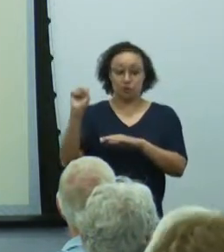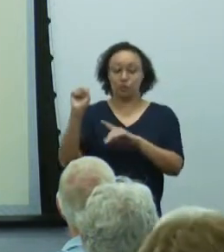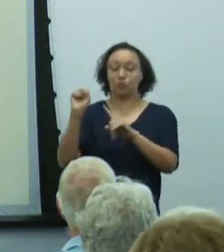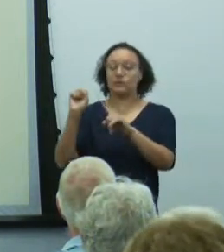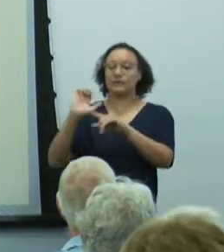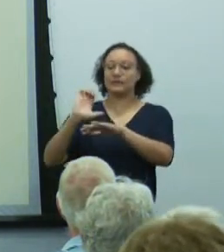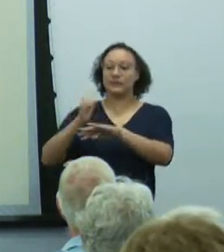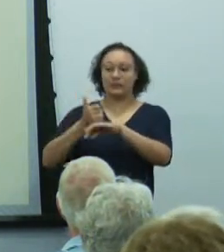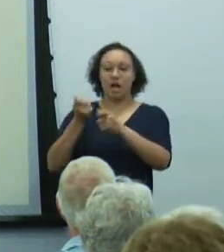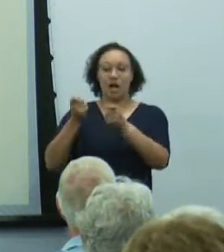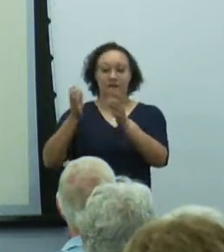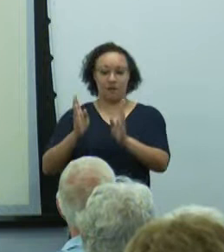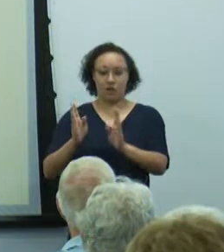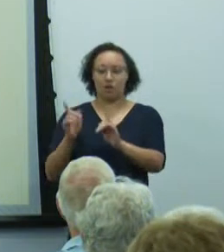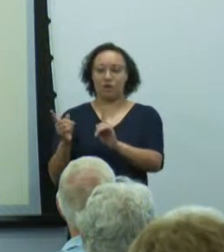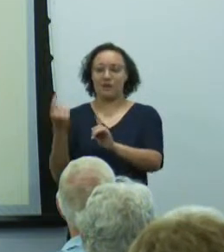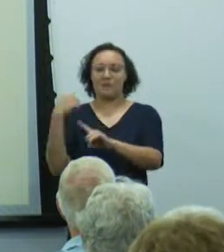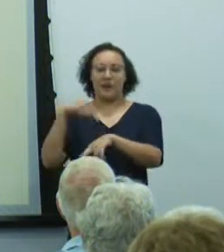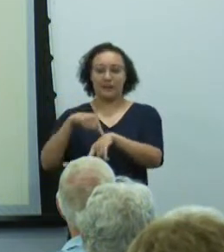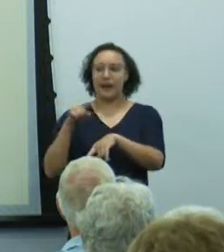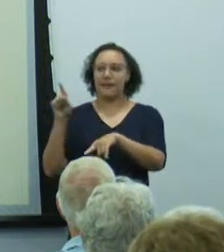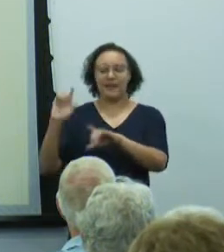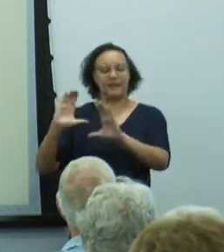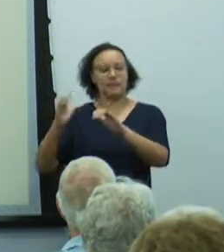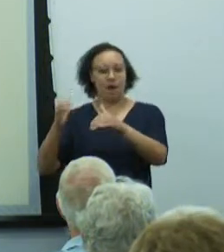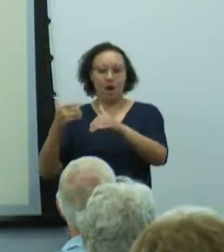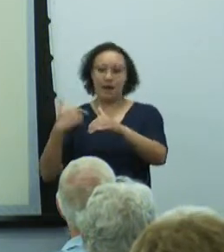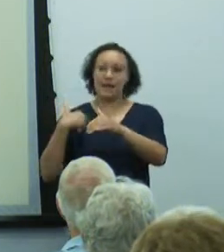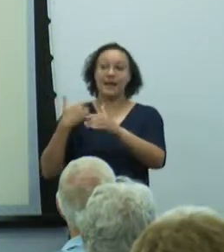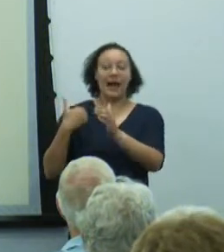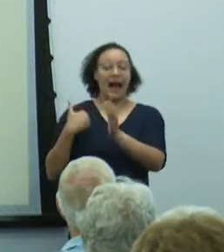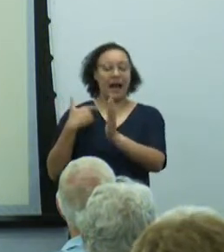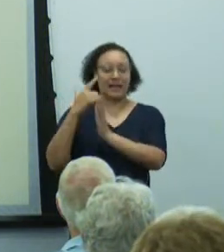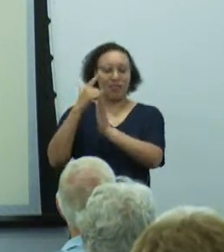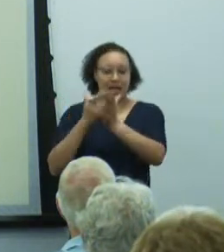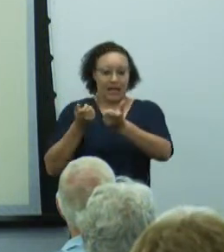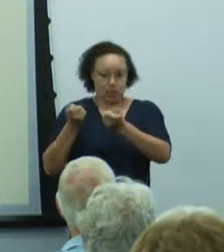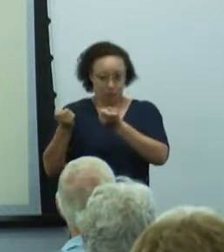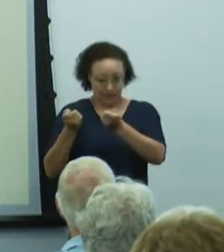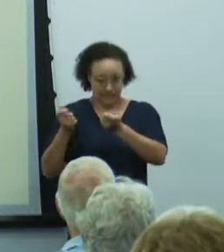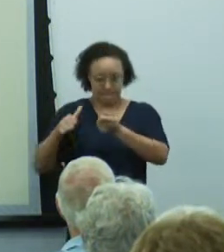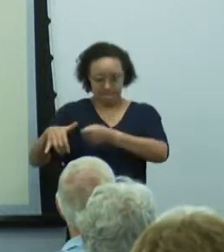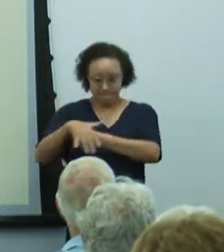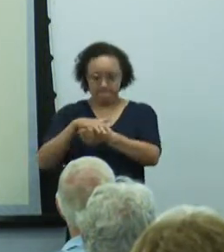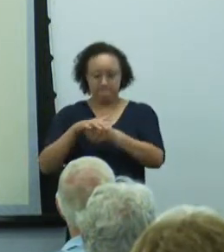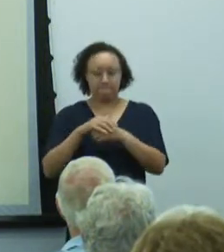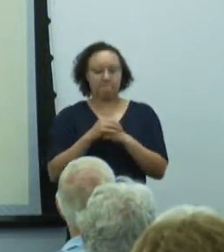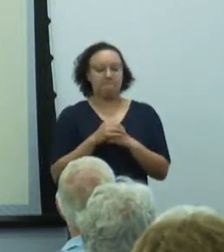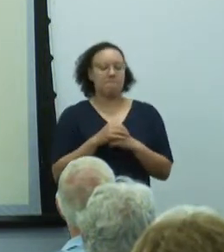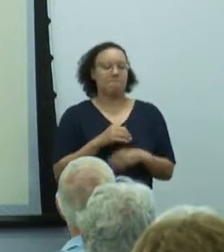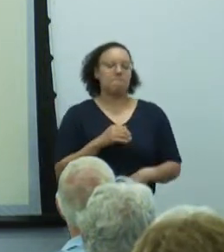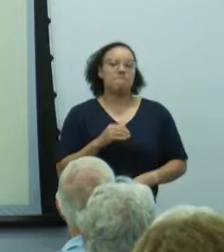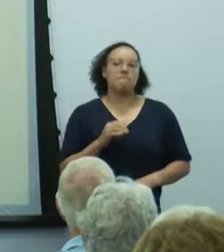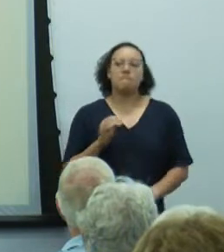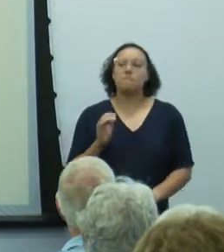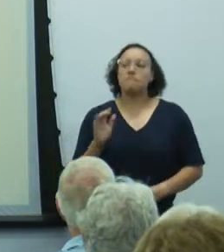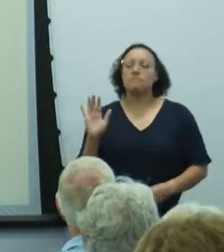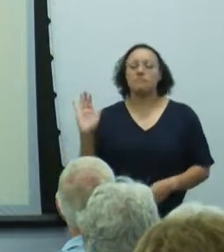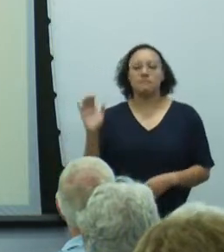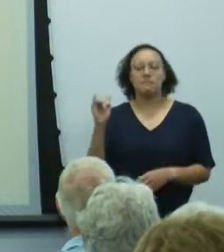governorship and the legislature in Massachusetts. So the idea was, how